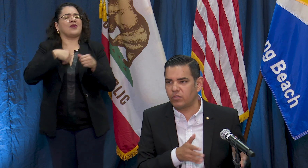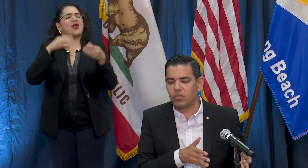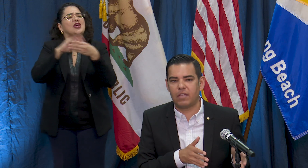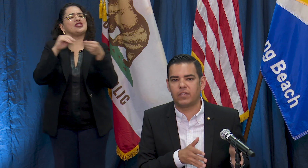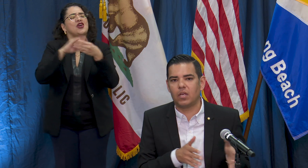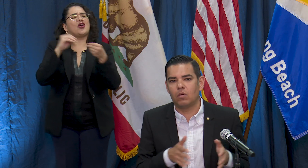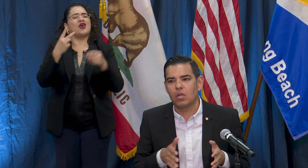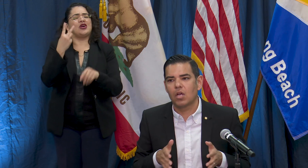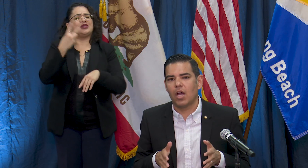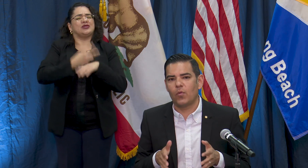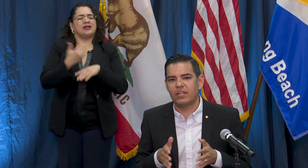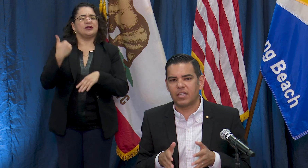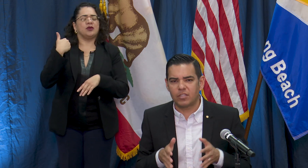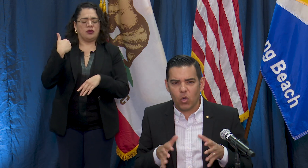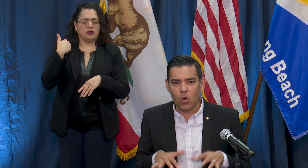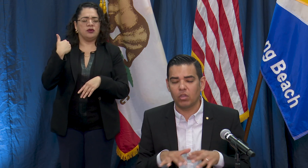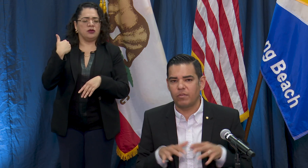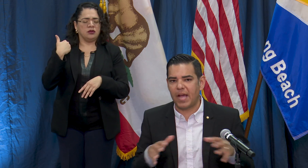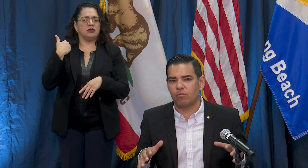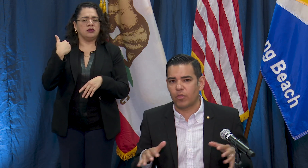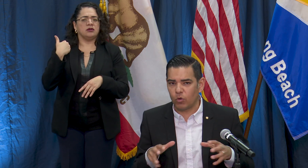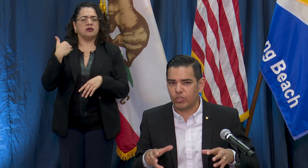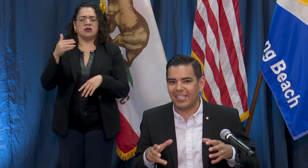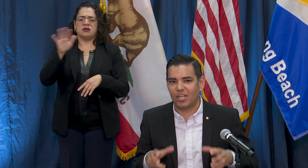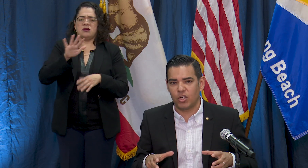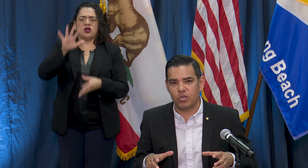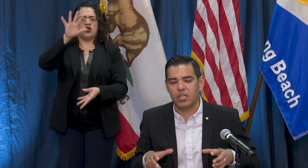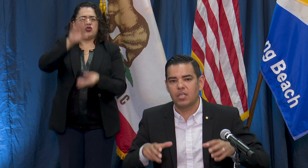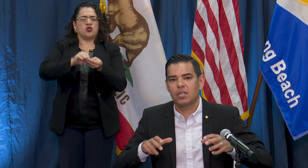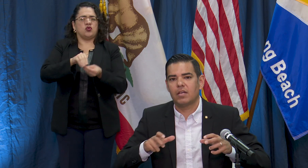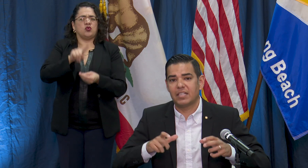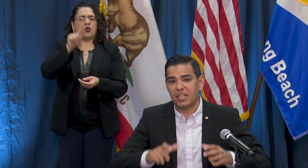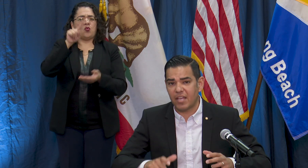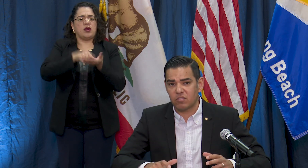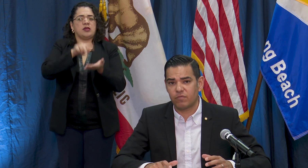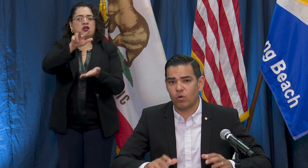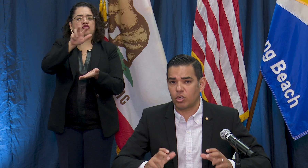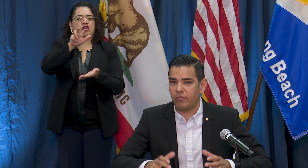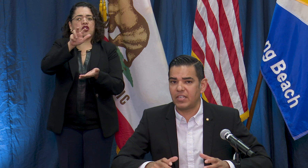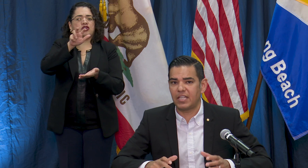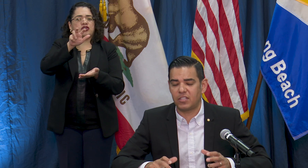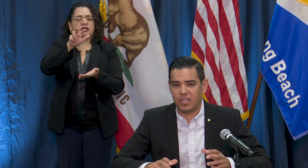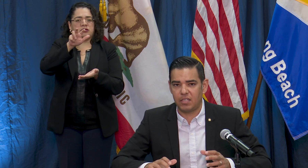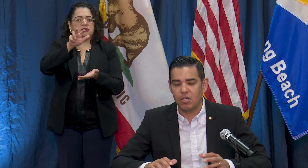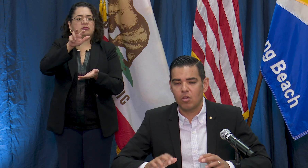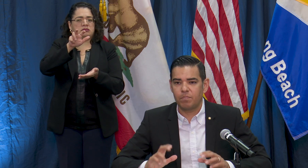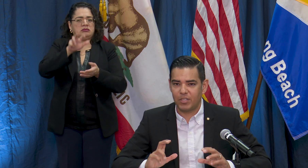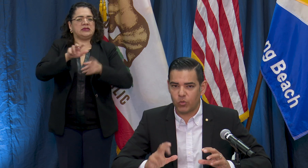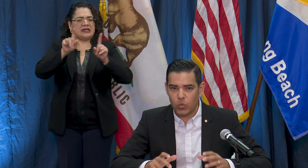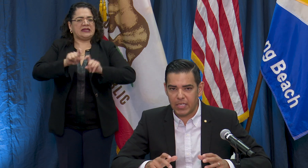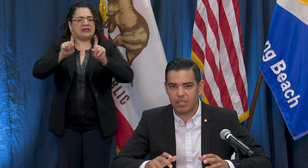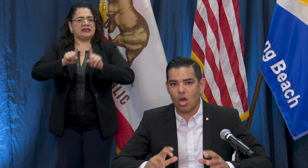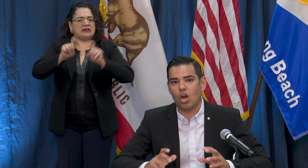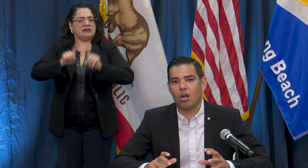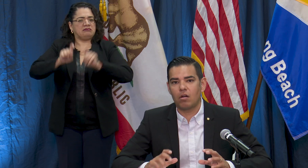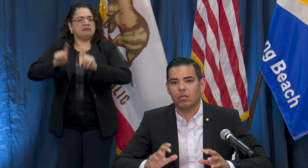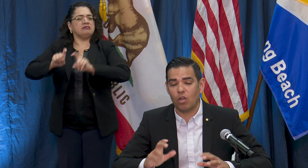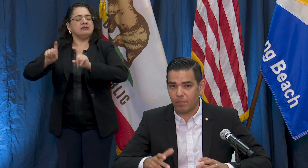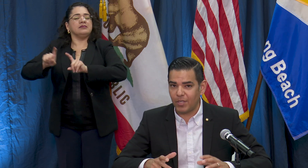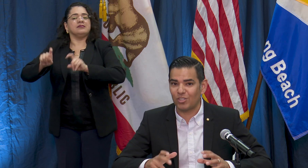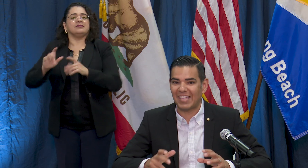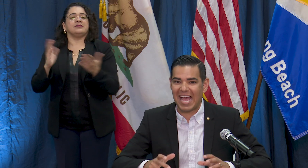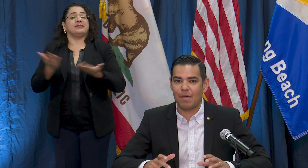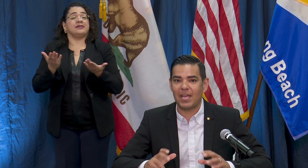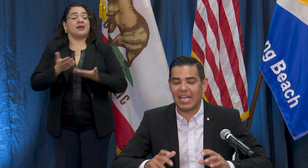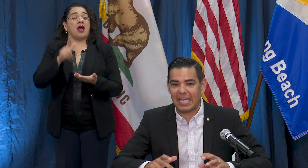as of 2 days ago, we had done a total of about 1,300 tests for COVID-19 between our